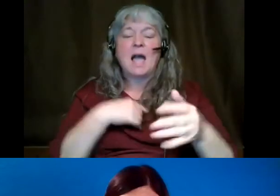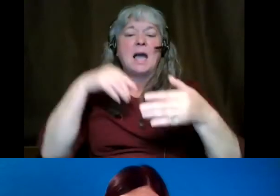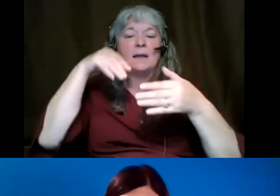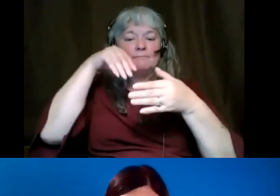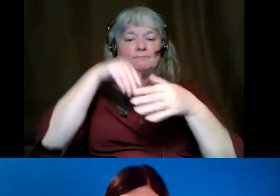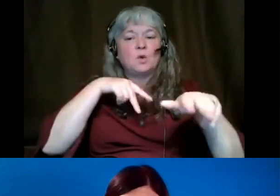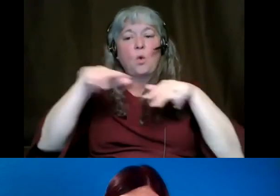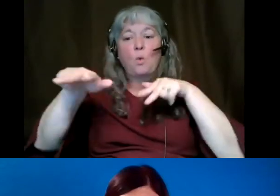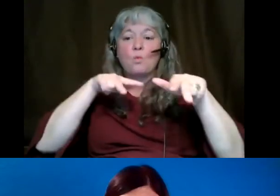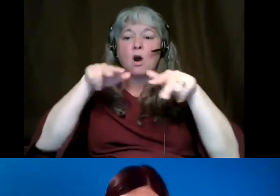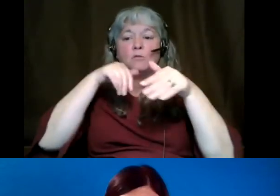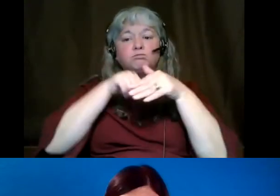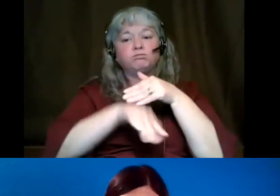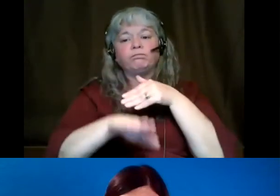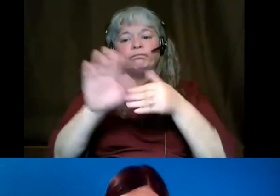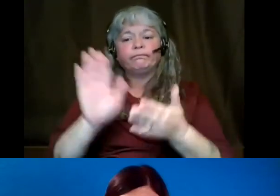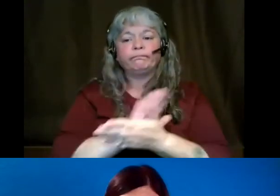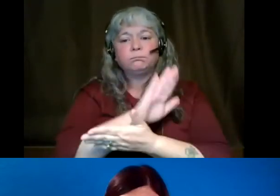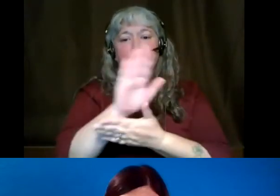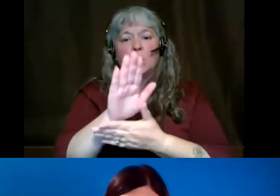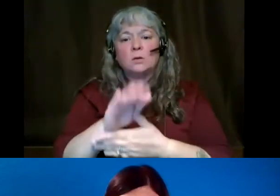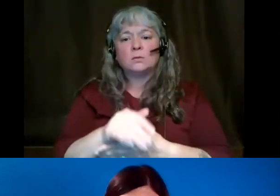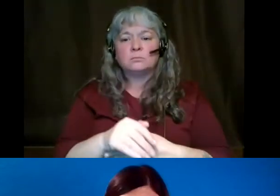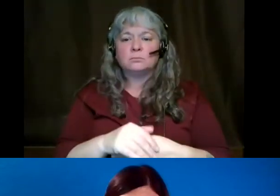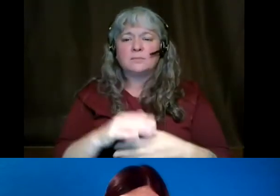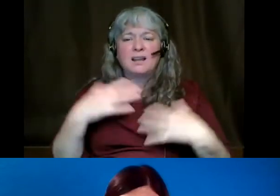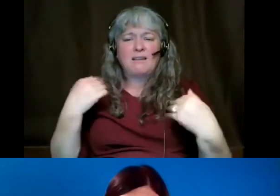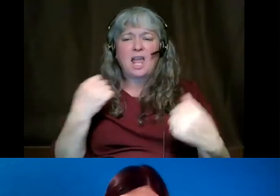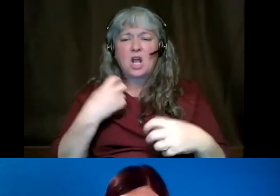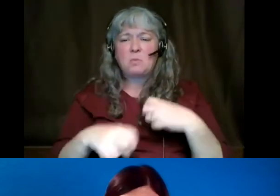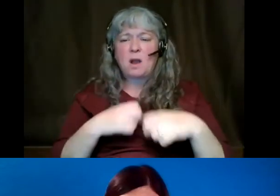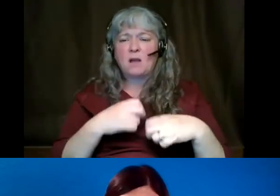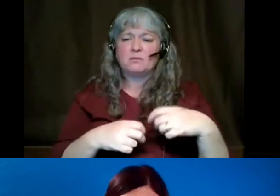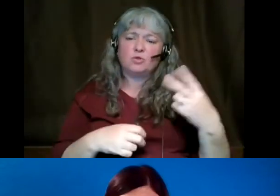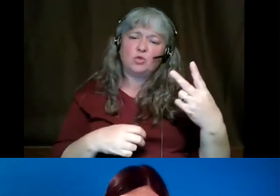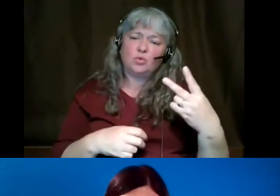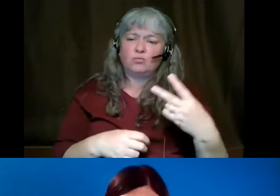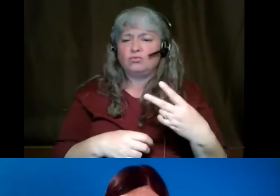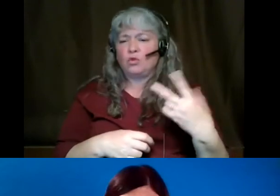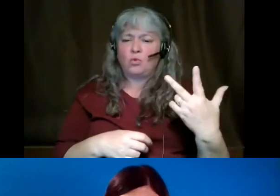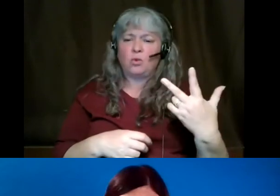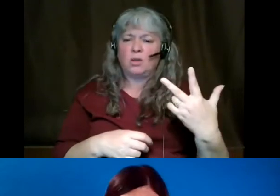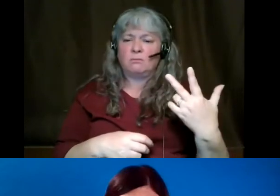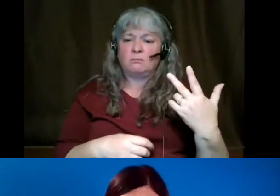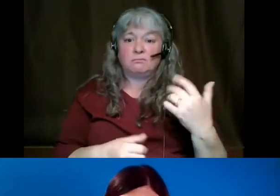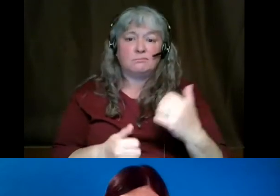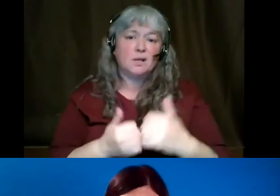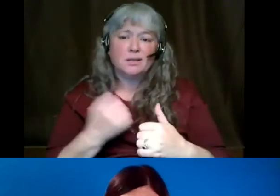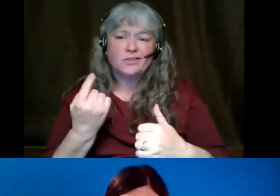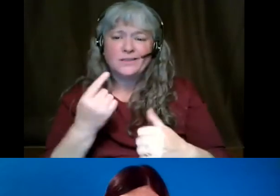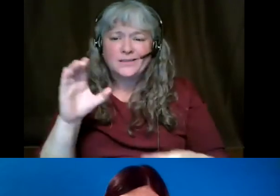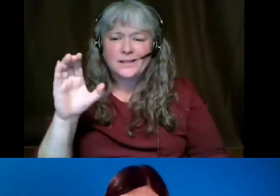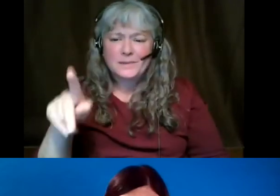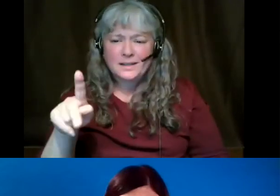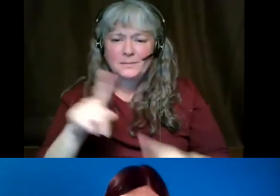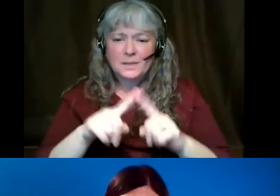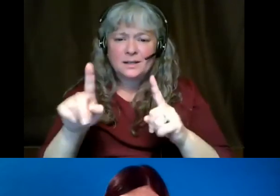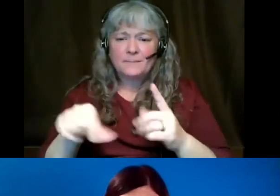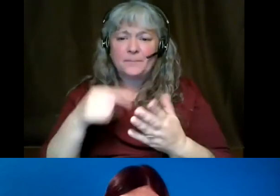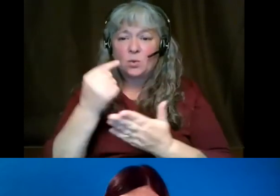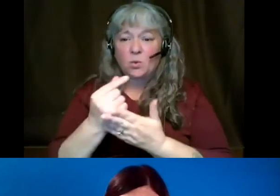literally with 2 or 3 health problems, cerebral palsy being the most significant one. When I graduated, I rolled